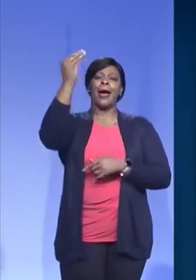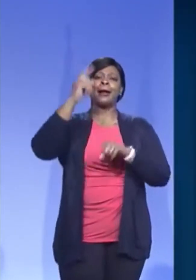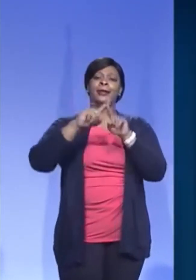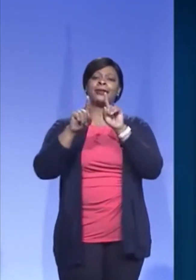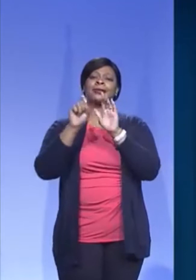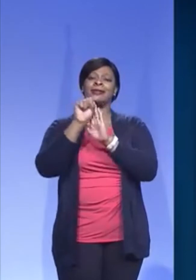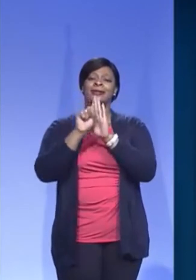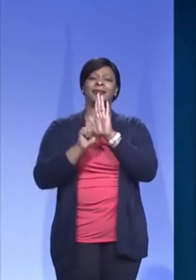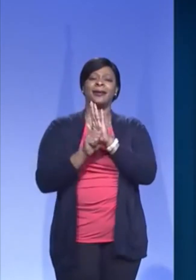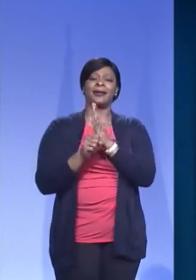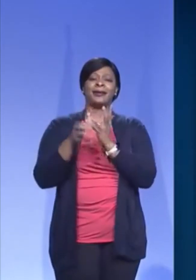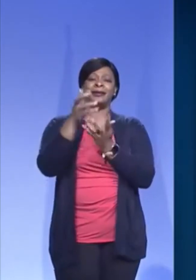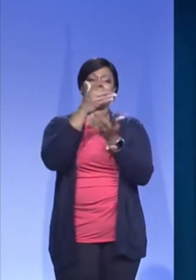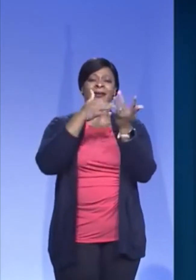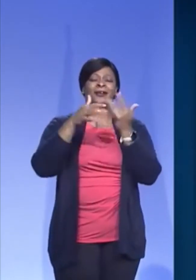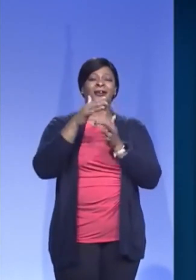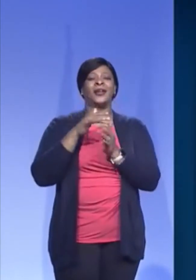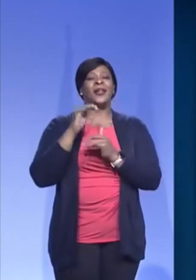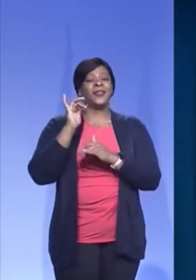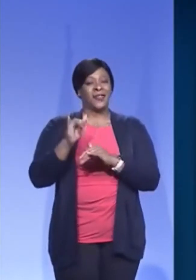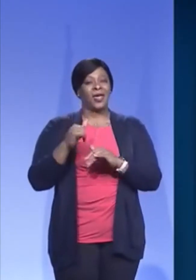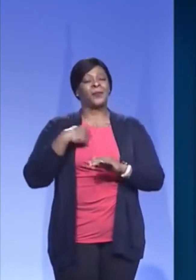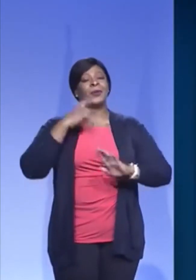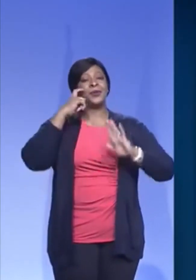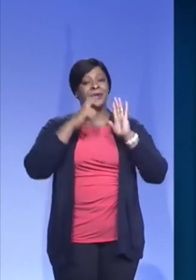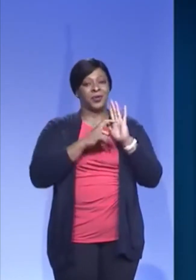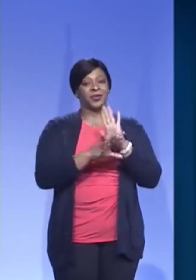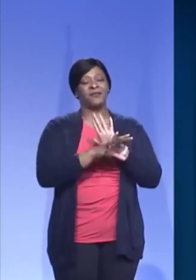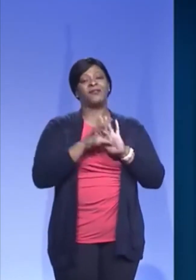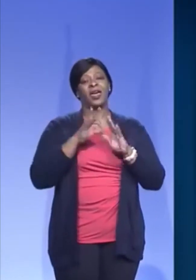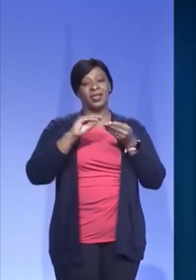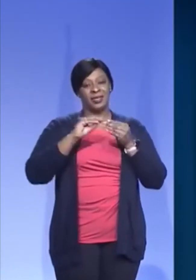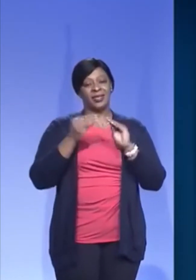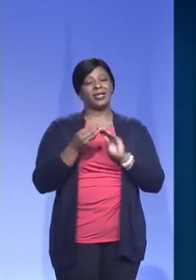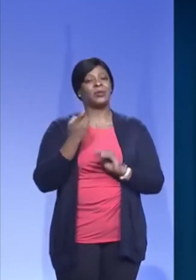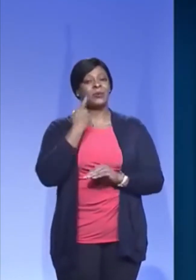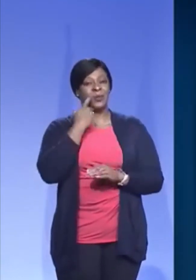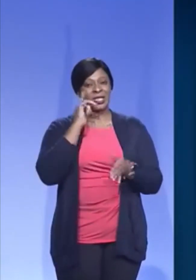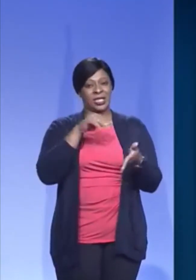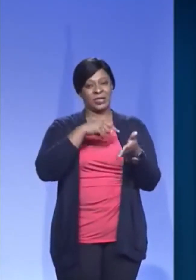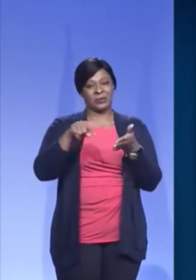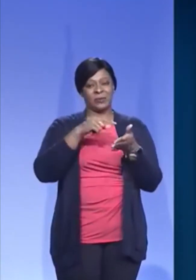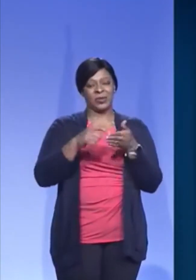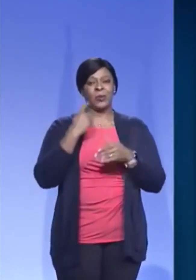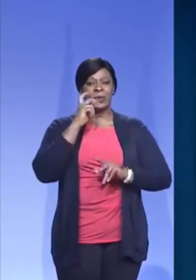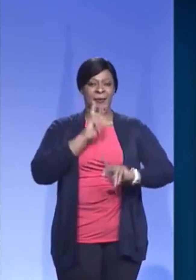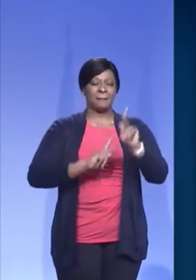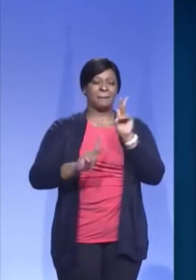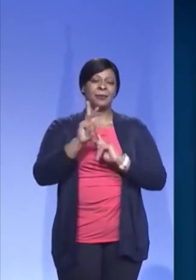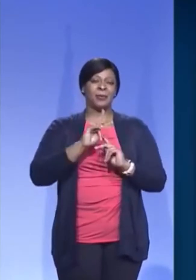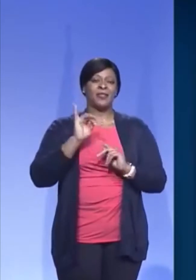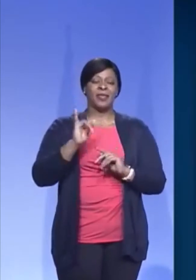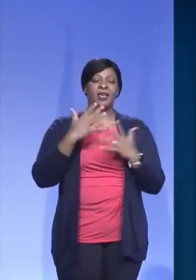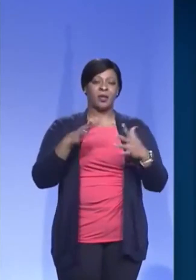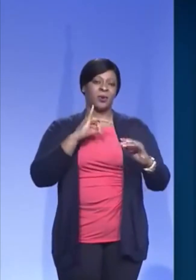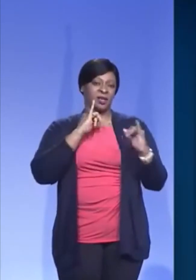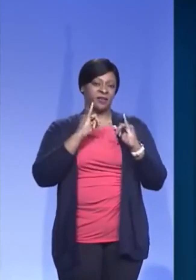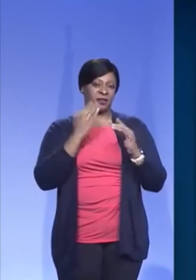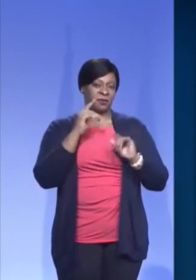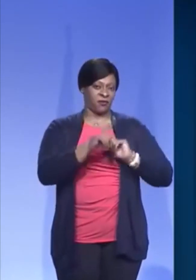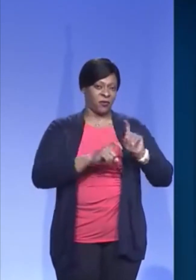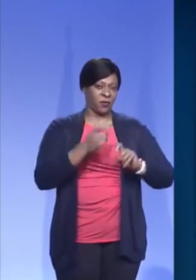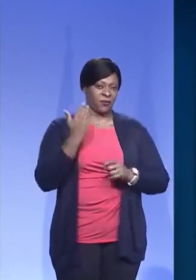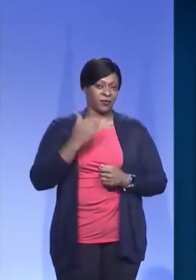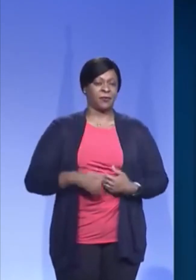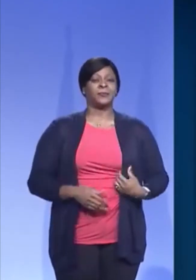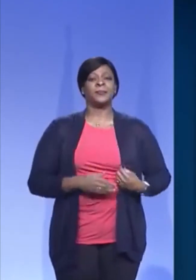somewhere else. That was a feature that we found in the data just this week of the recent people that have been interviewed. And then next